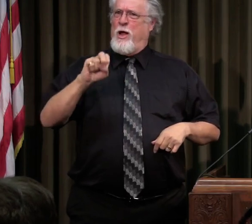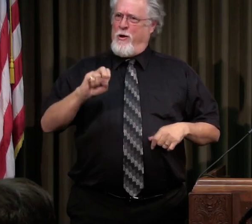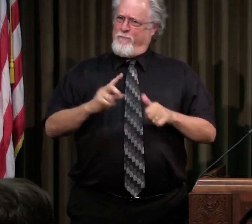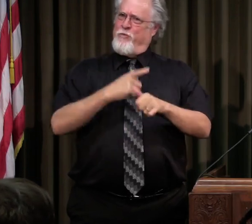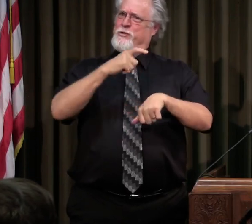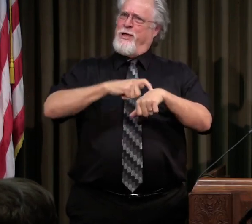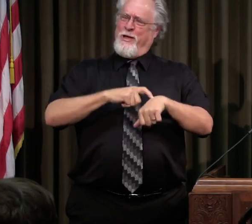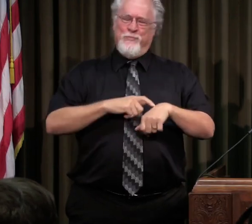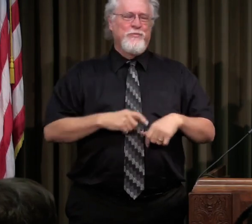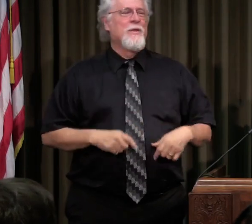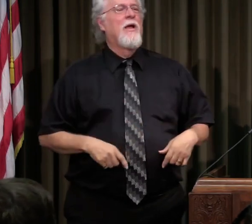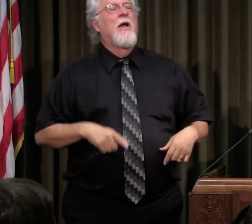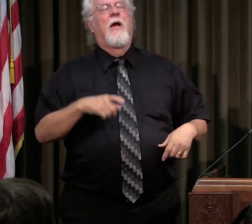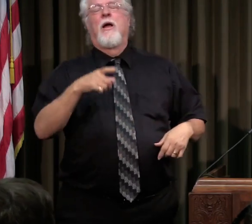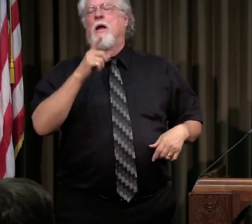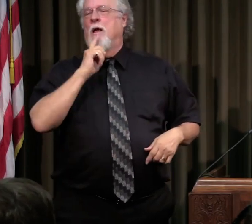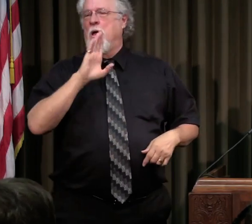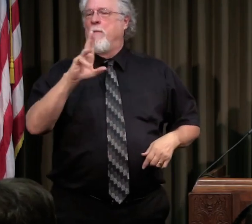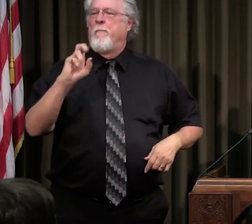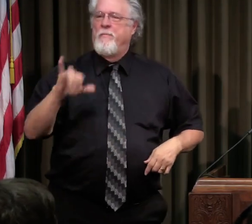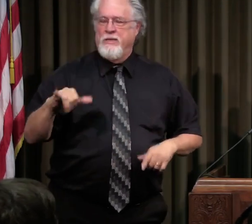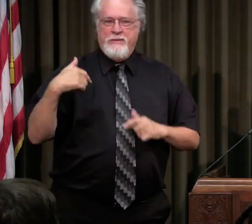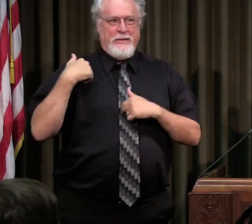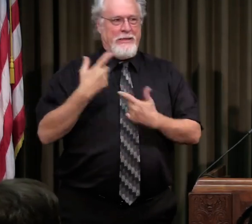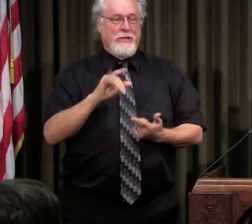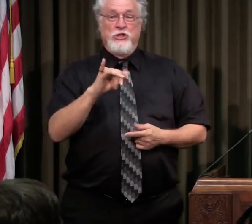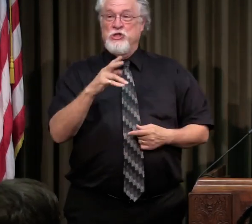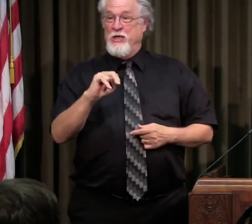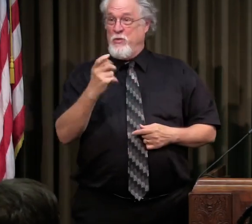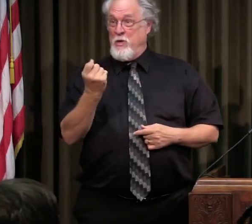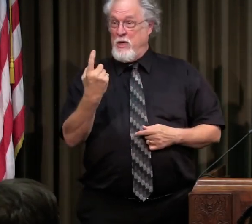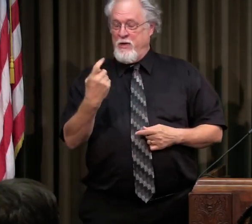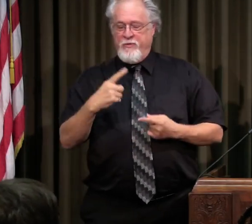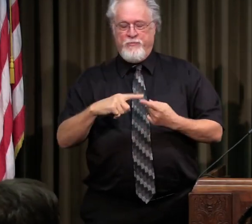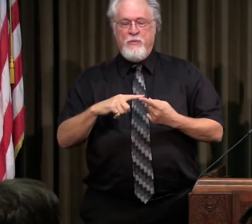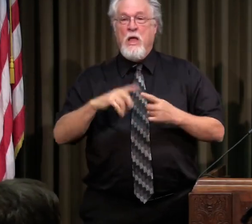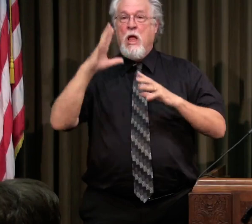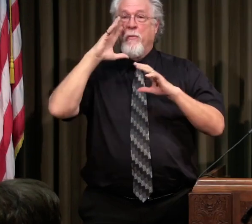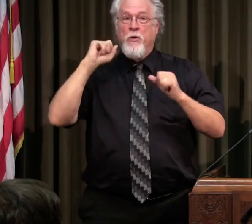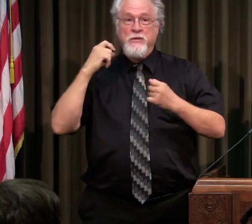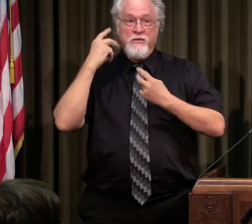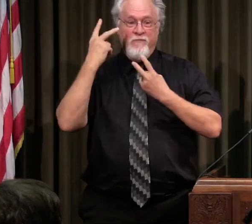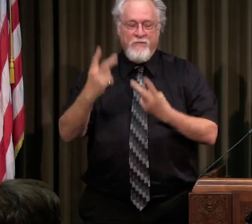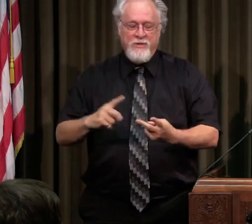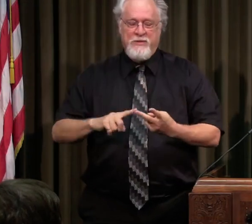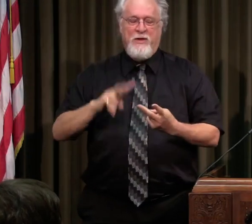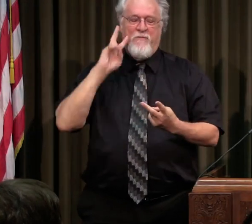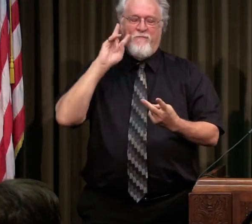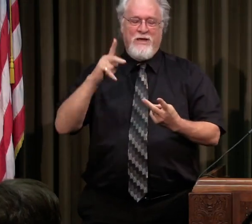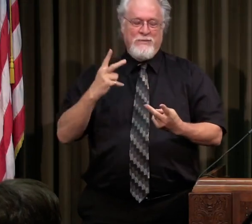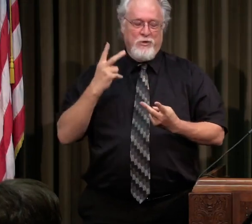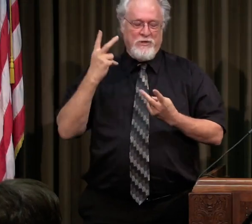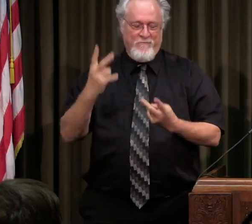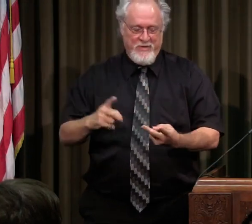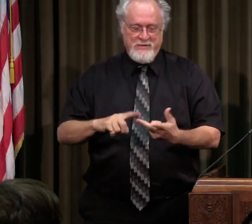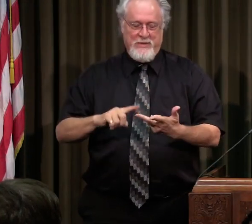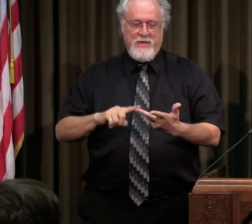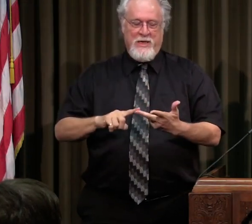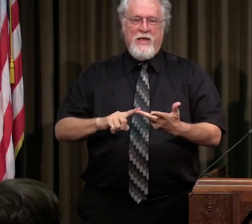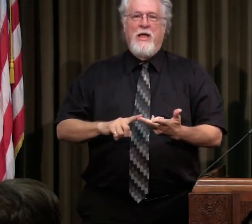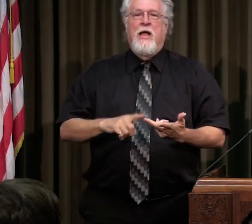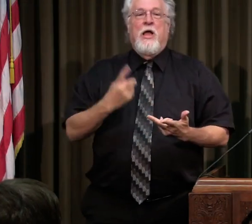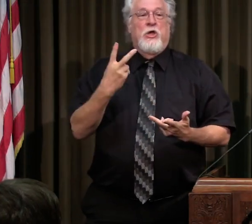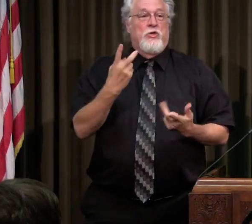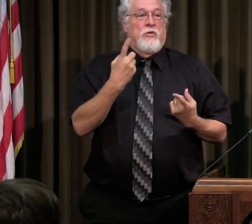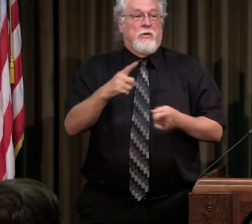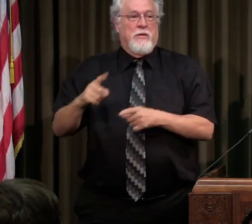You know, it's been a busy time. Since January the 11th, we've had a presidential visit, a vice presidential visit, 2 instances